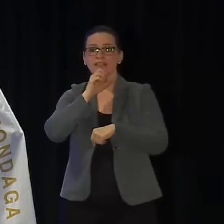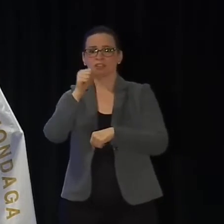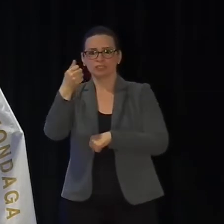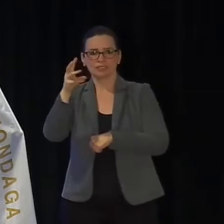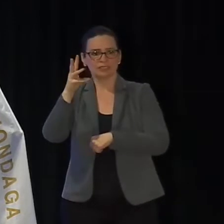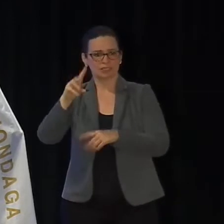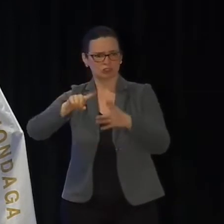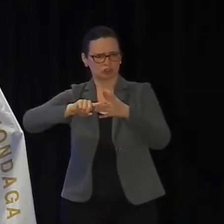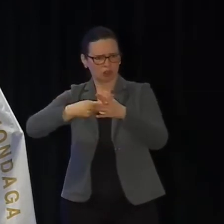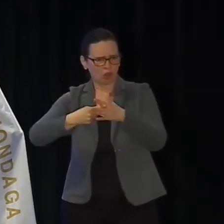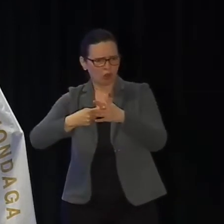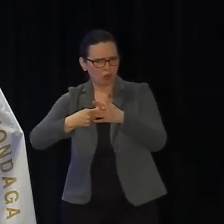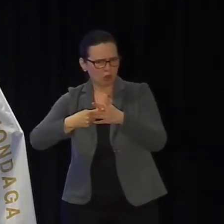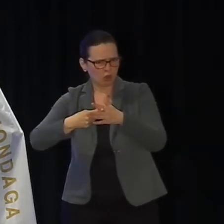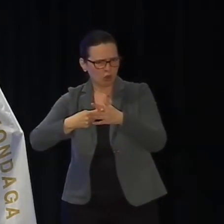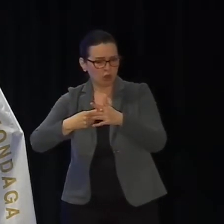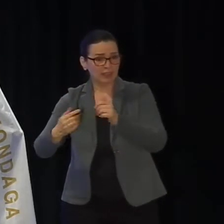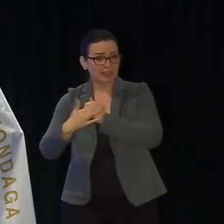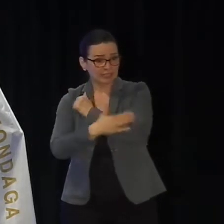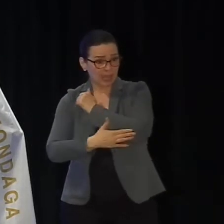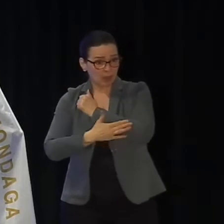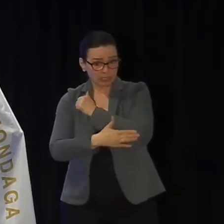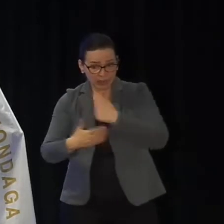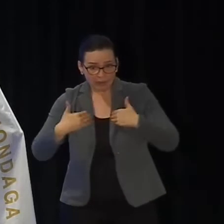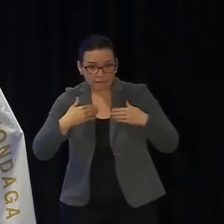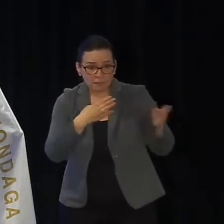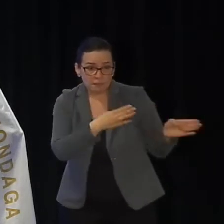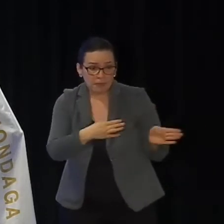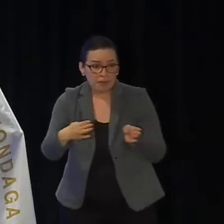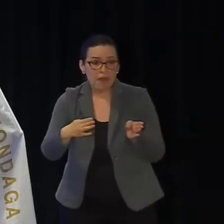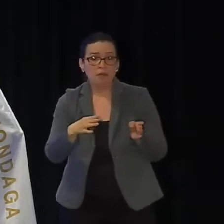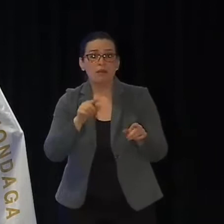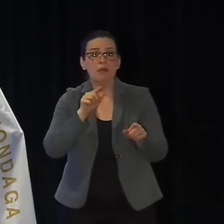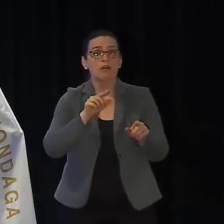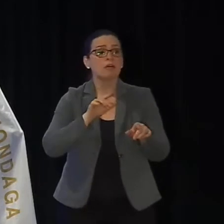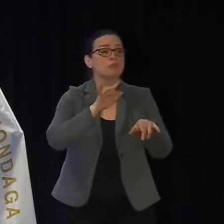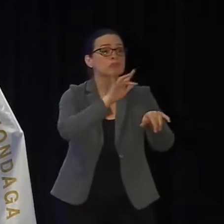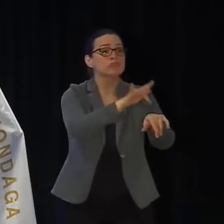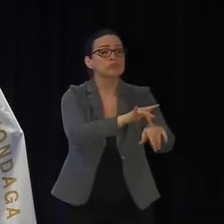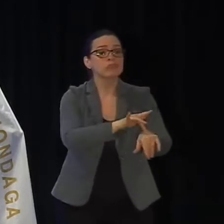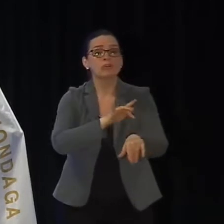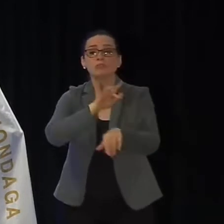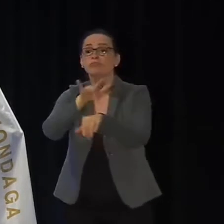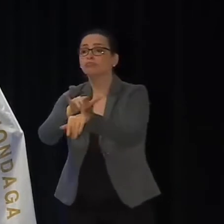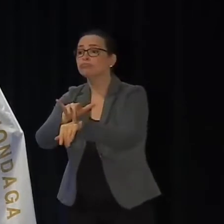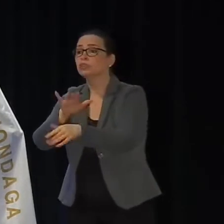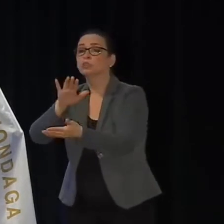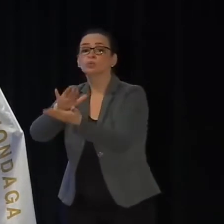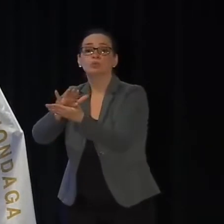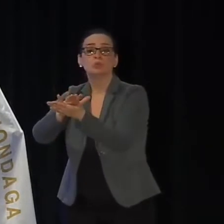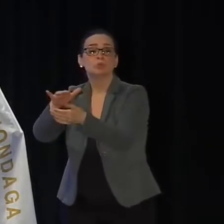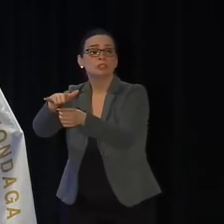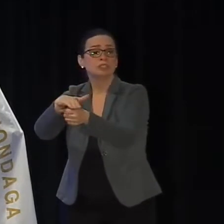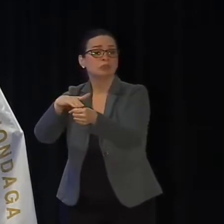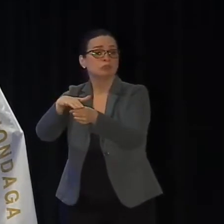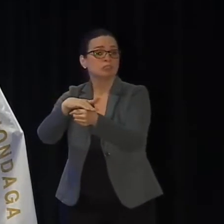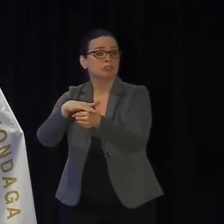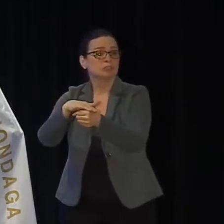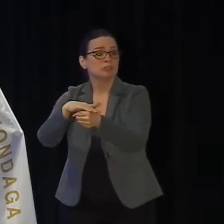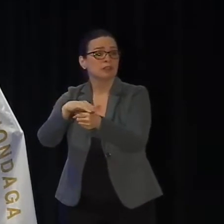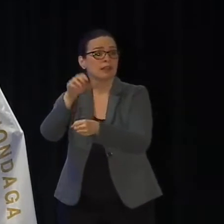the county have any plans to go out to the schools and places like SU